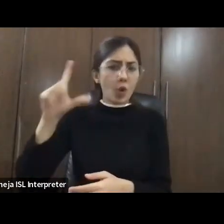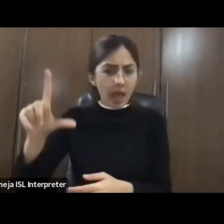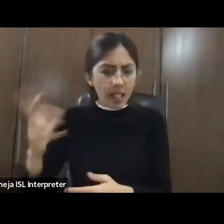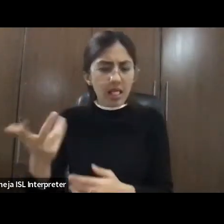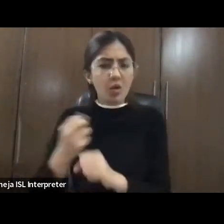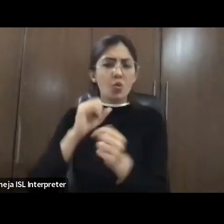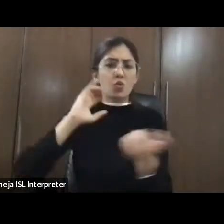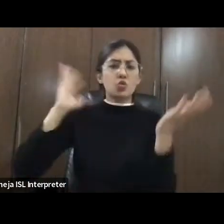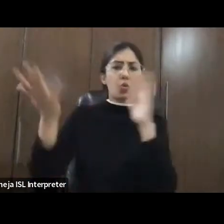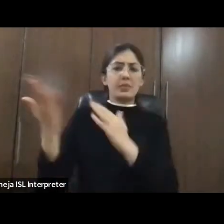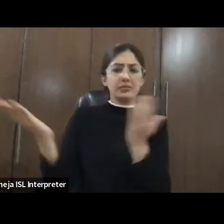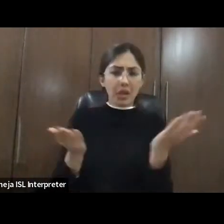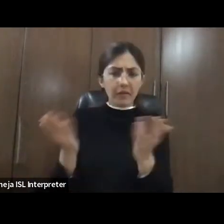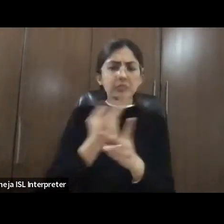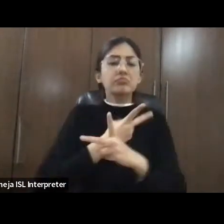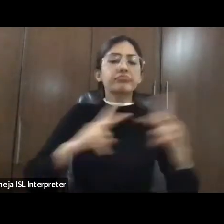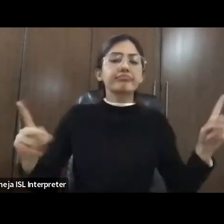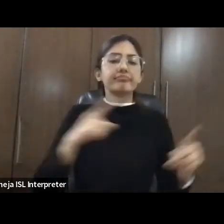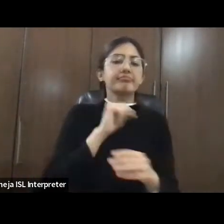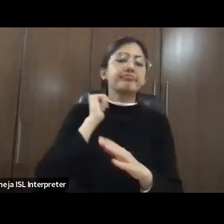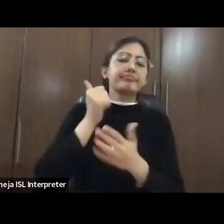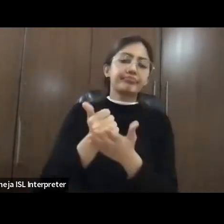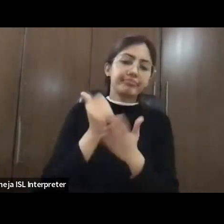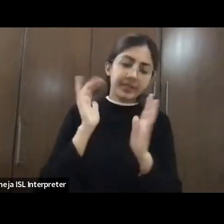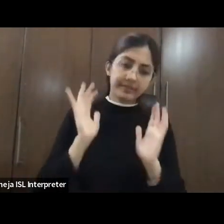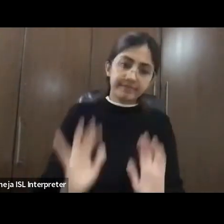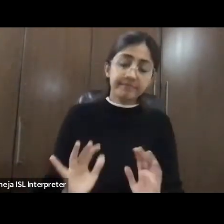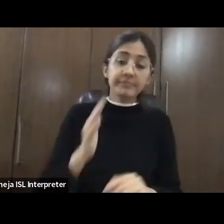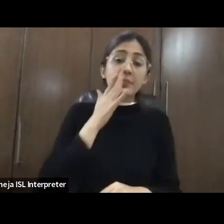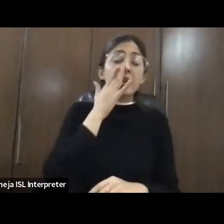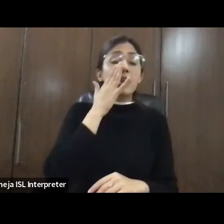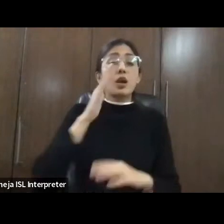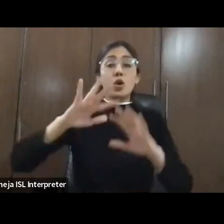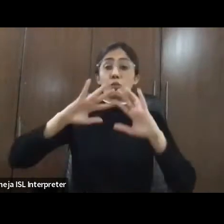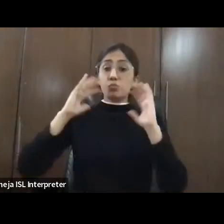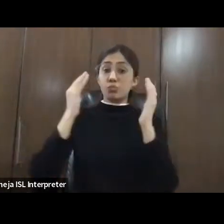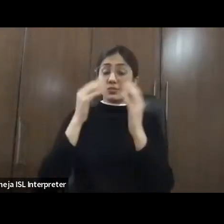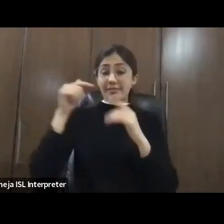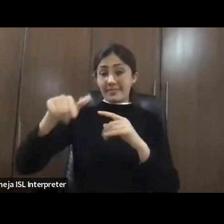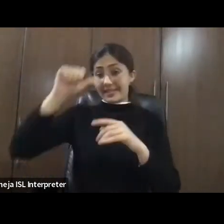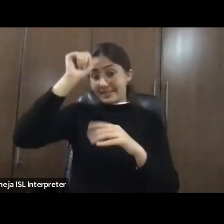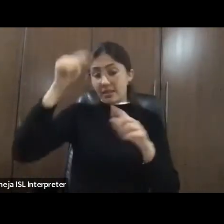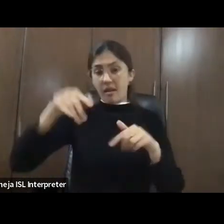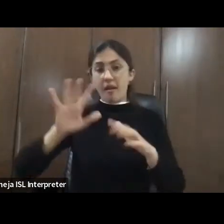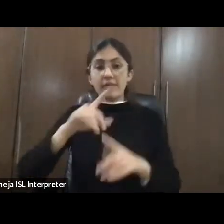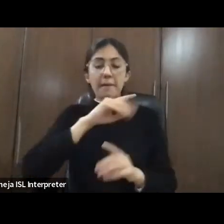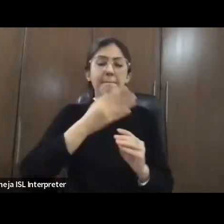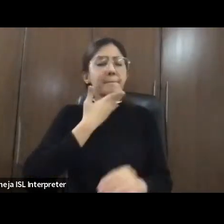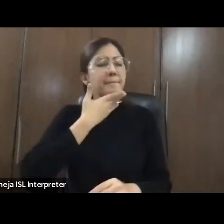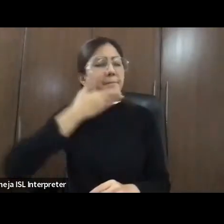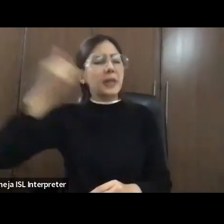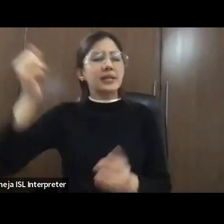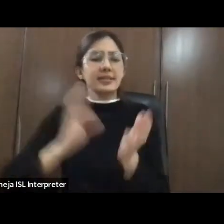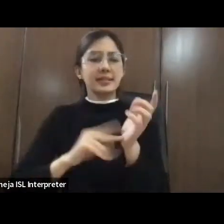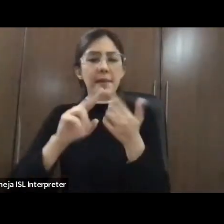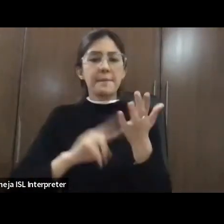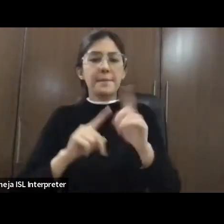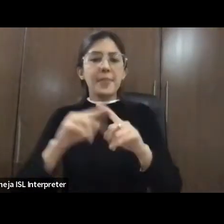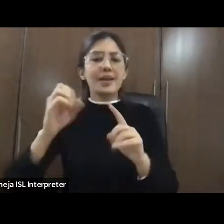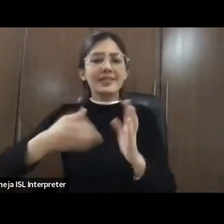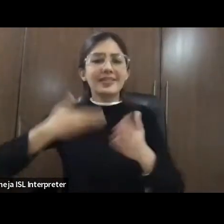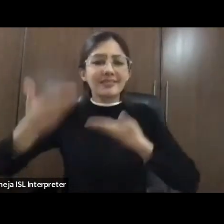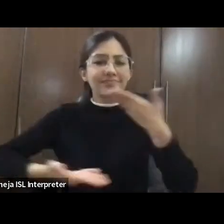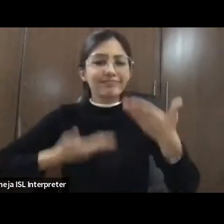Services. Pradeep was conferred the National Entrepreneurship Award as the Best Mentor by the Ministry of Skill Development